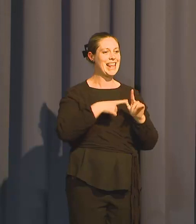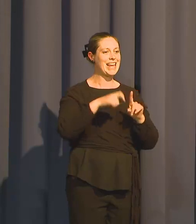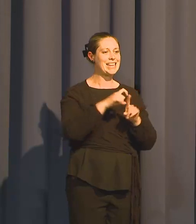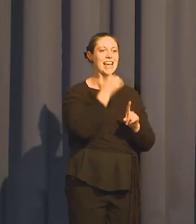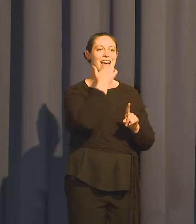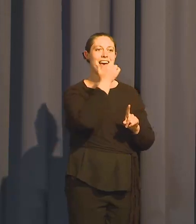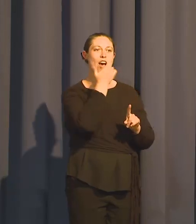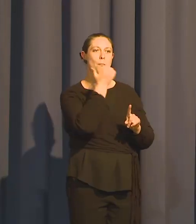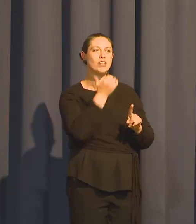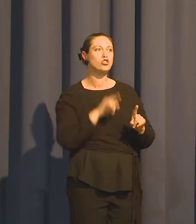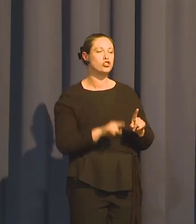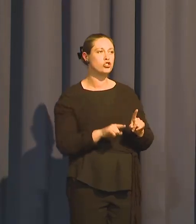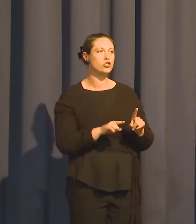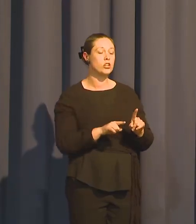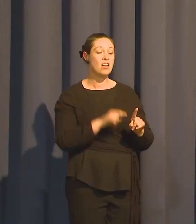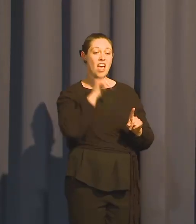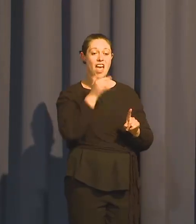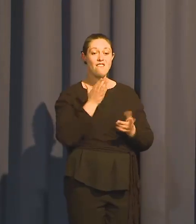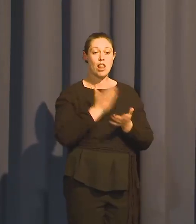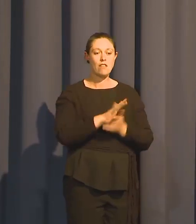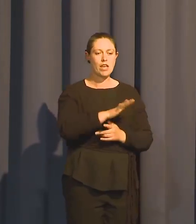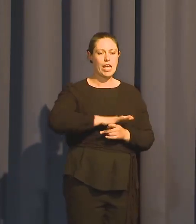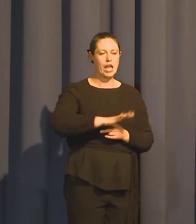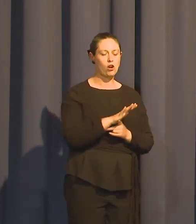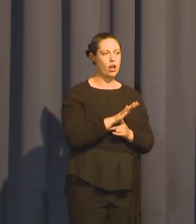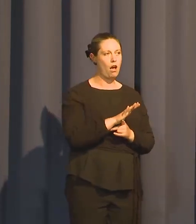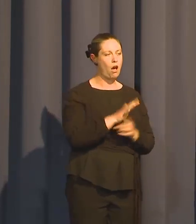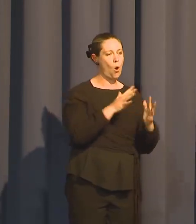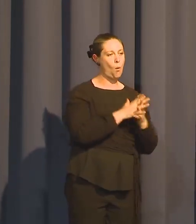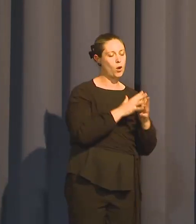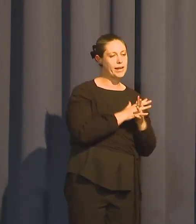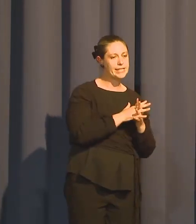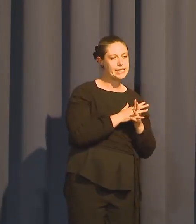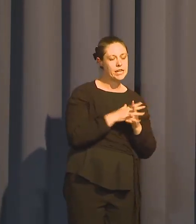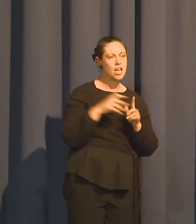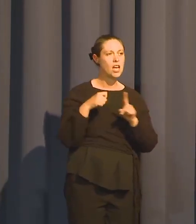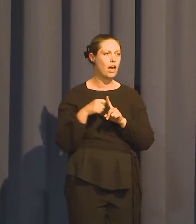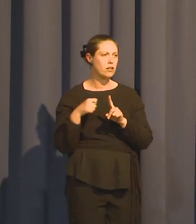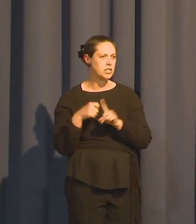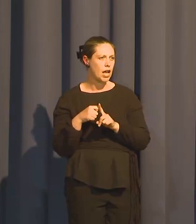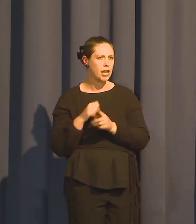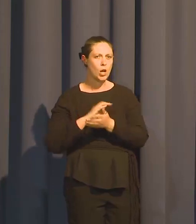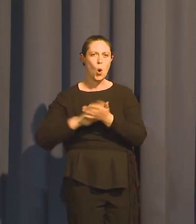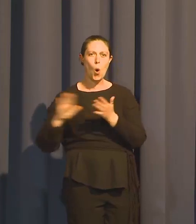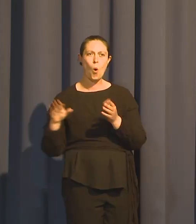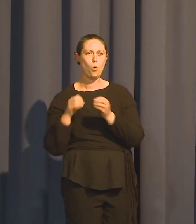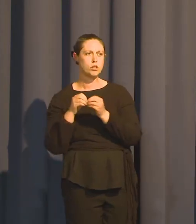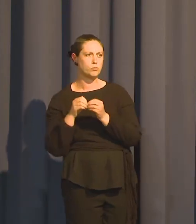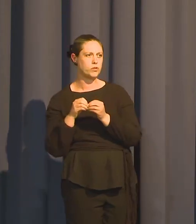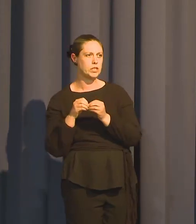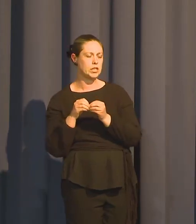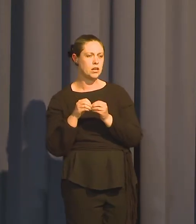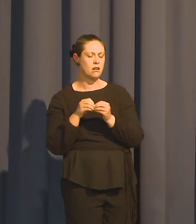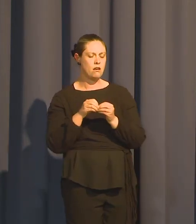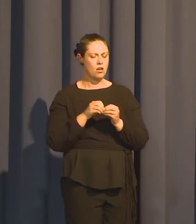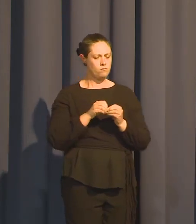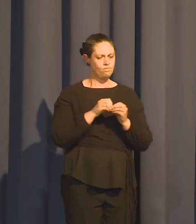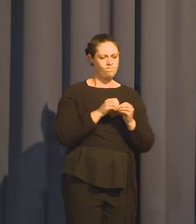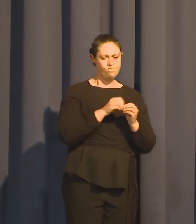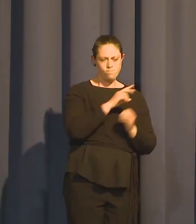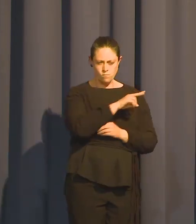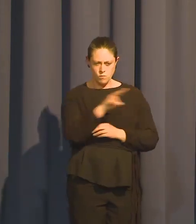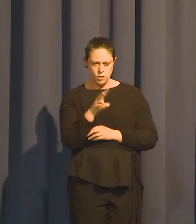people living in Waikouaiti, Karitane and Hawksbury Village. And to see if collectively the blood lead levels were any higher